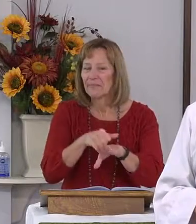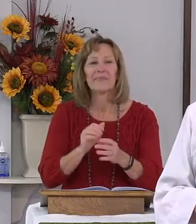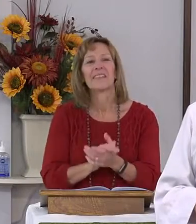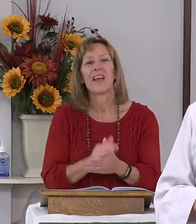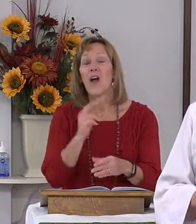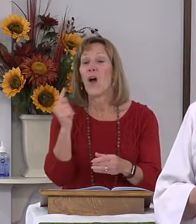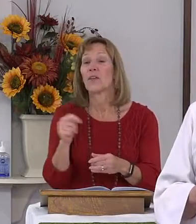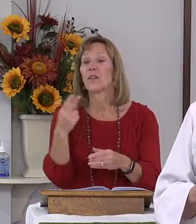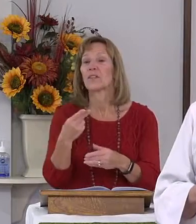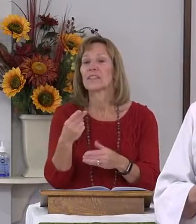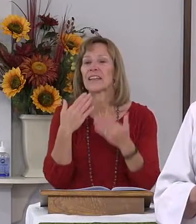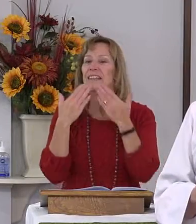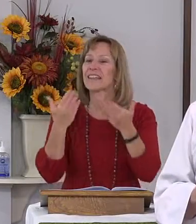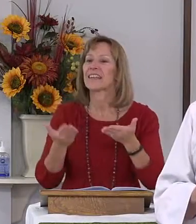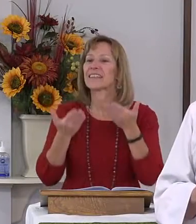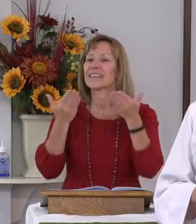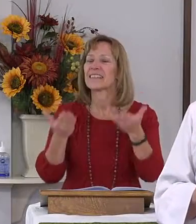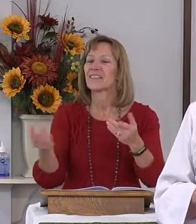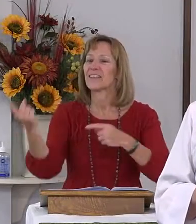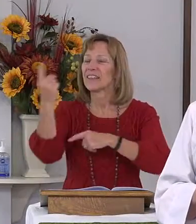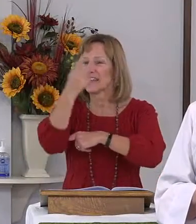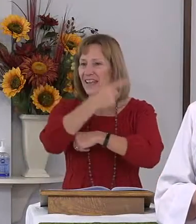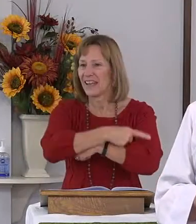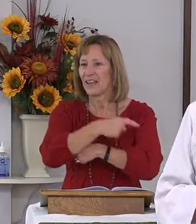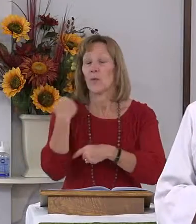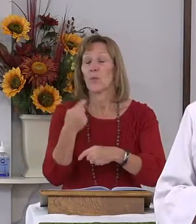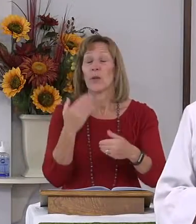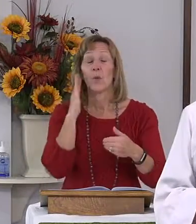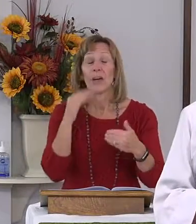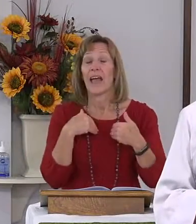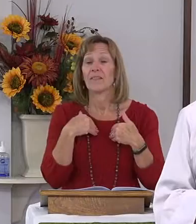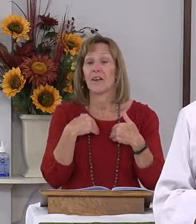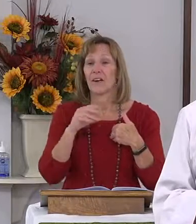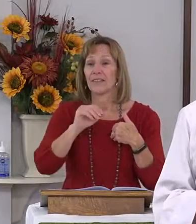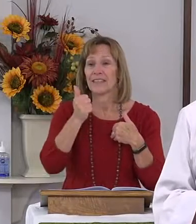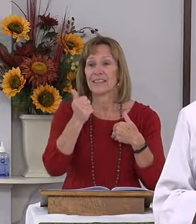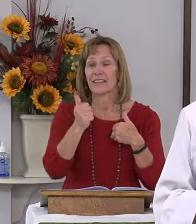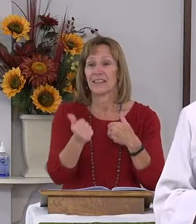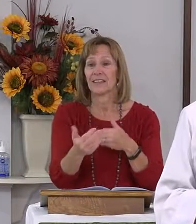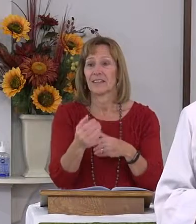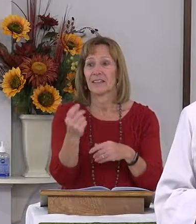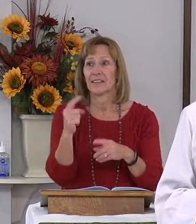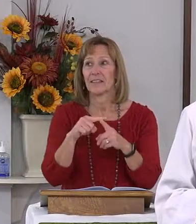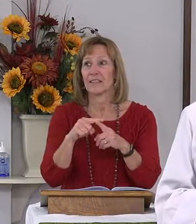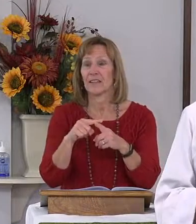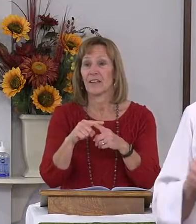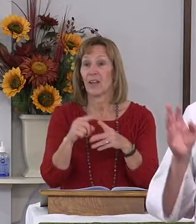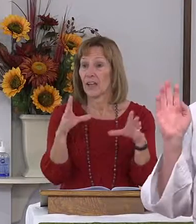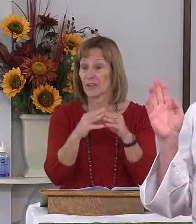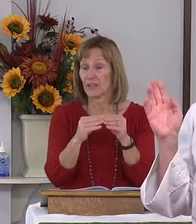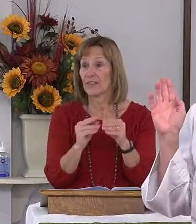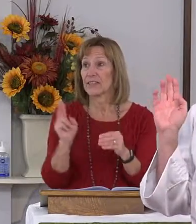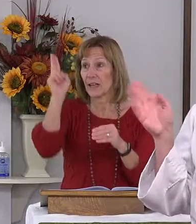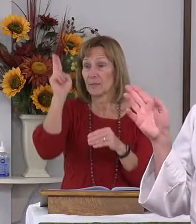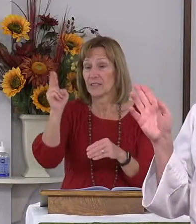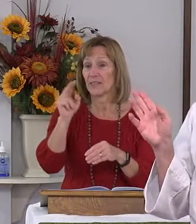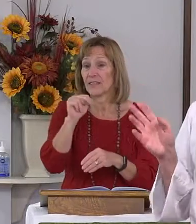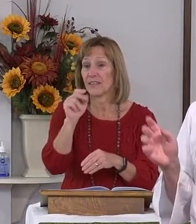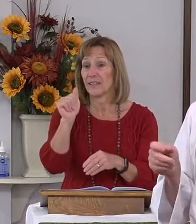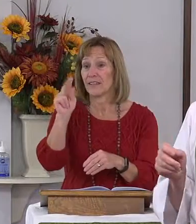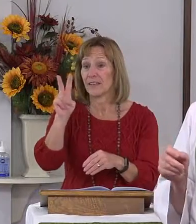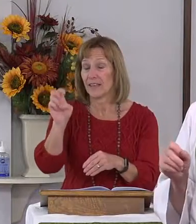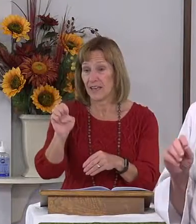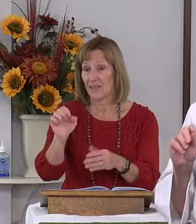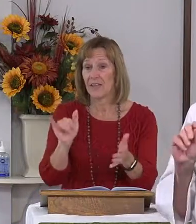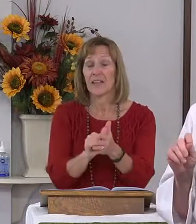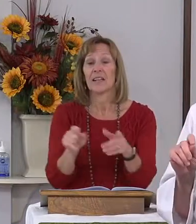On Thursday is Thanksgiving Day. We will have our 10 o'clock community worship service upstairs in the nave